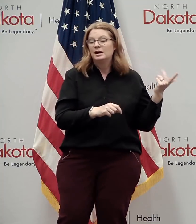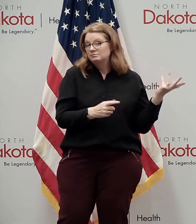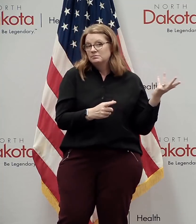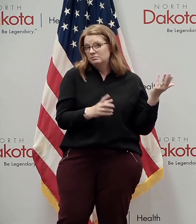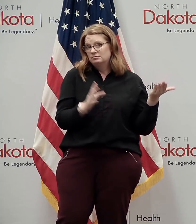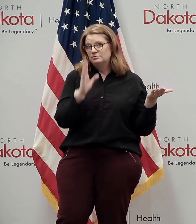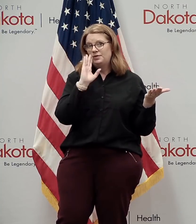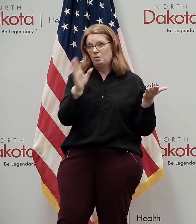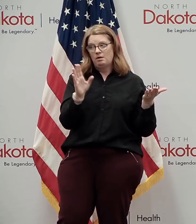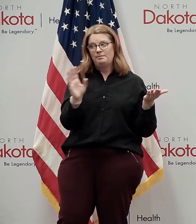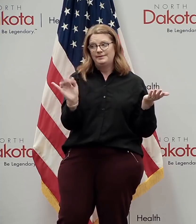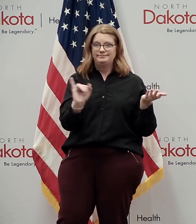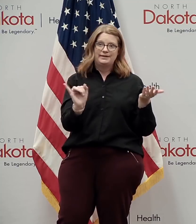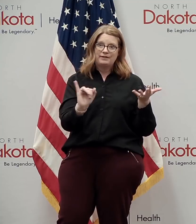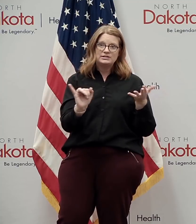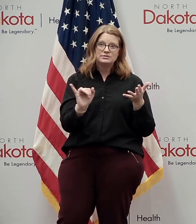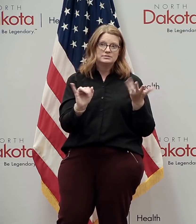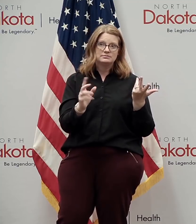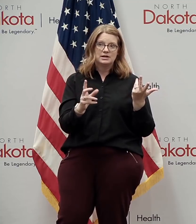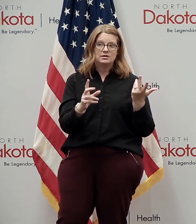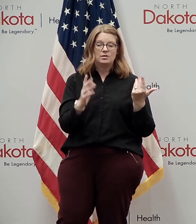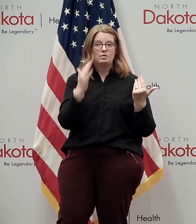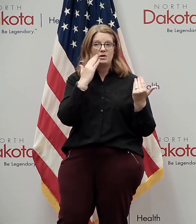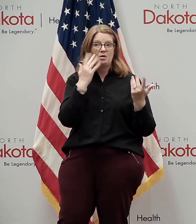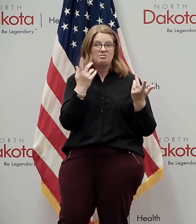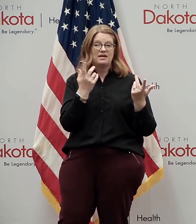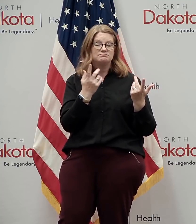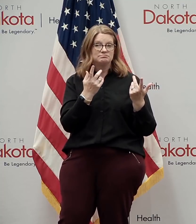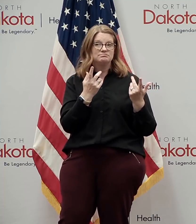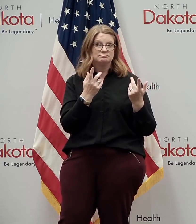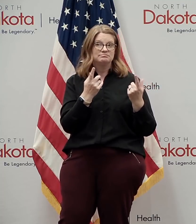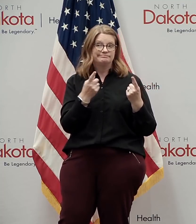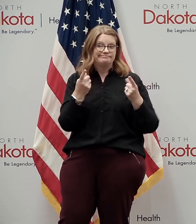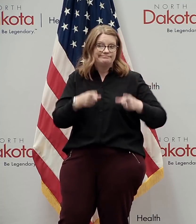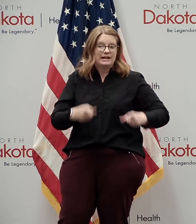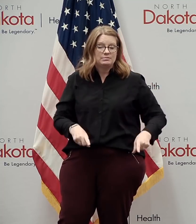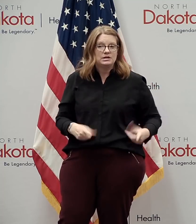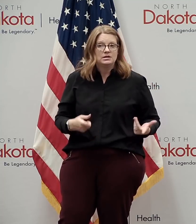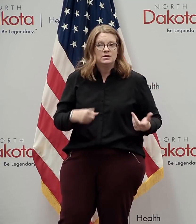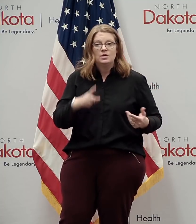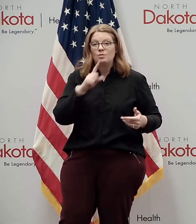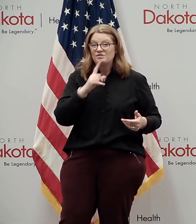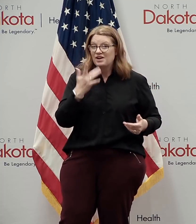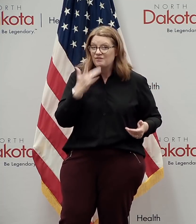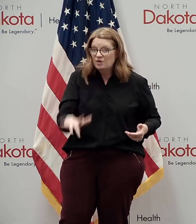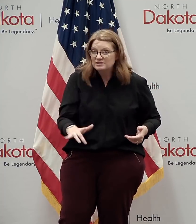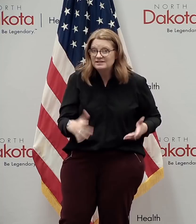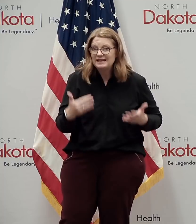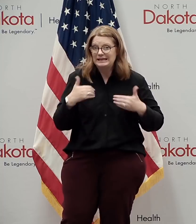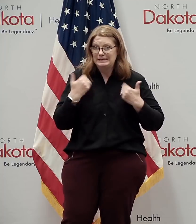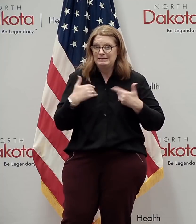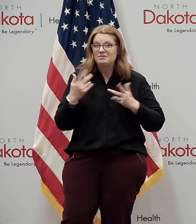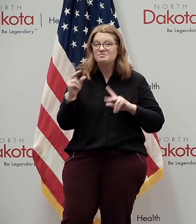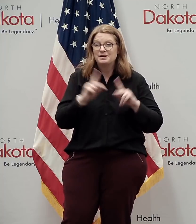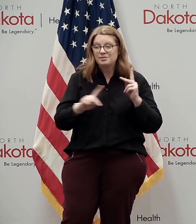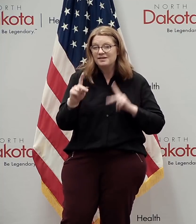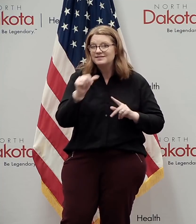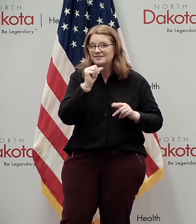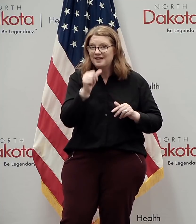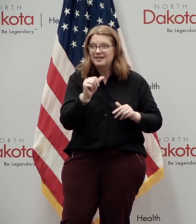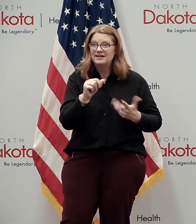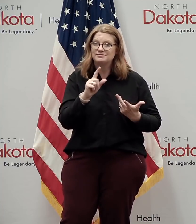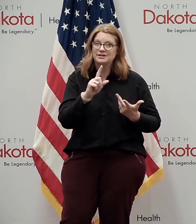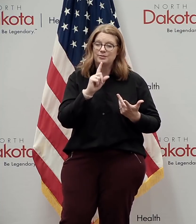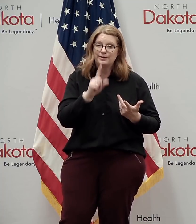right? We know this, just like in any war, there's casualties, but we're blessed that young people are generally able to navigate this. But we're recognized,